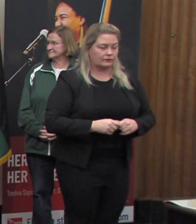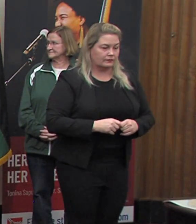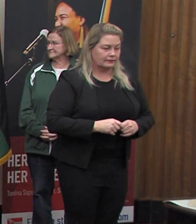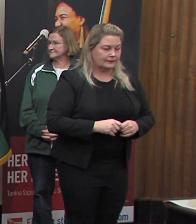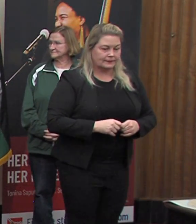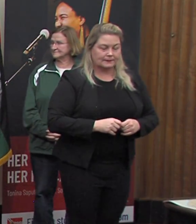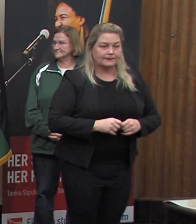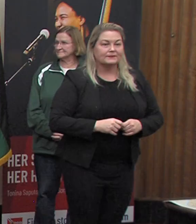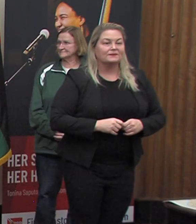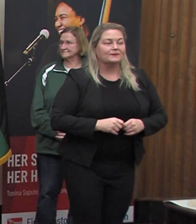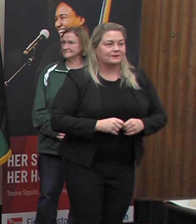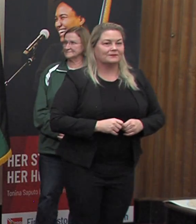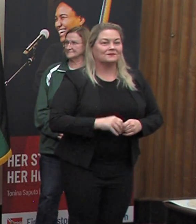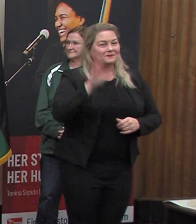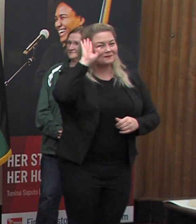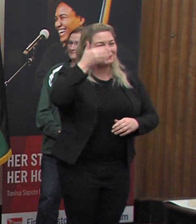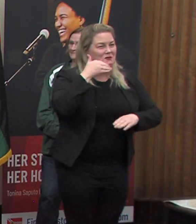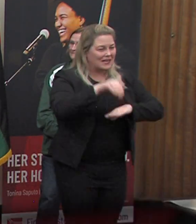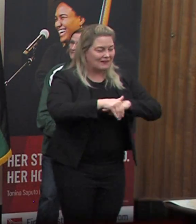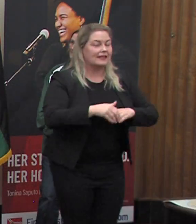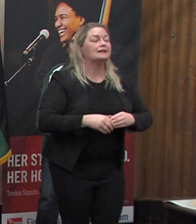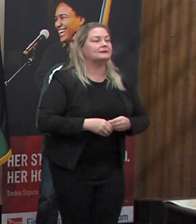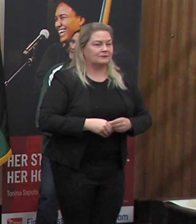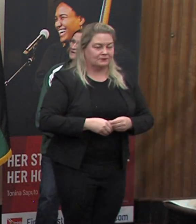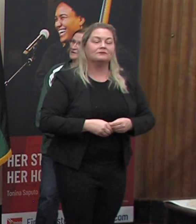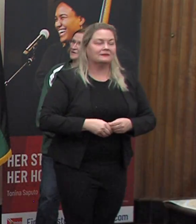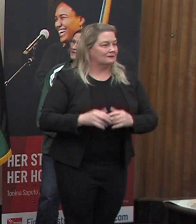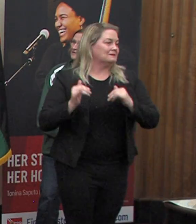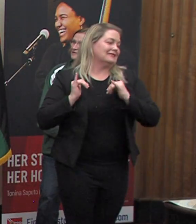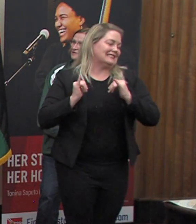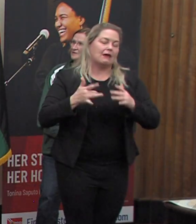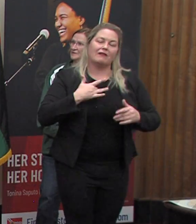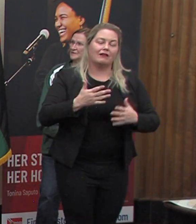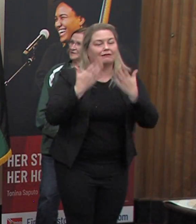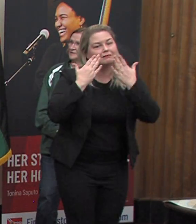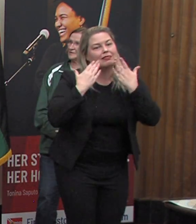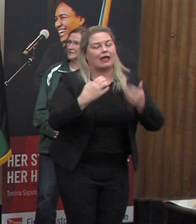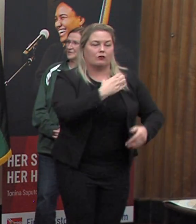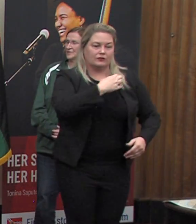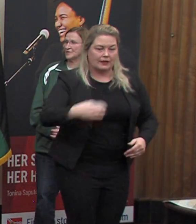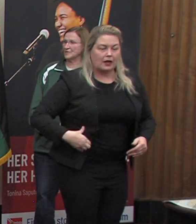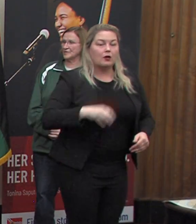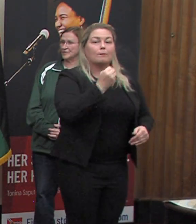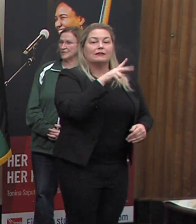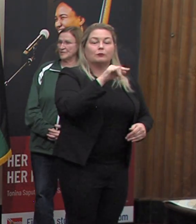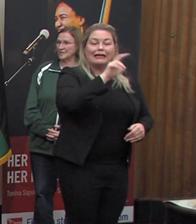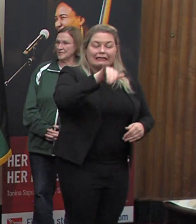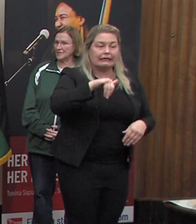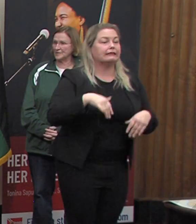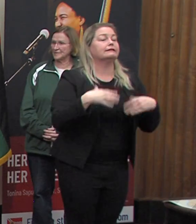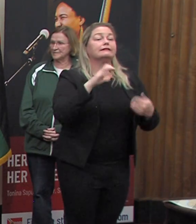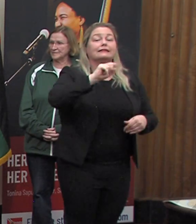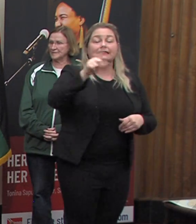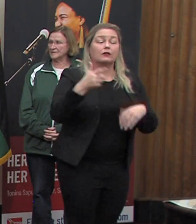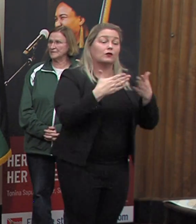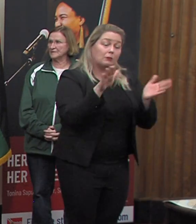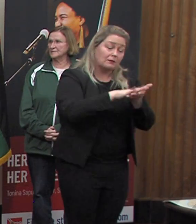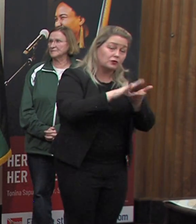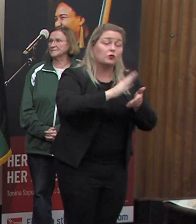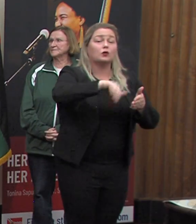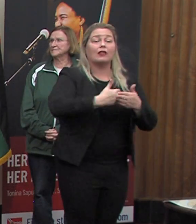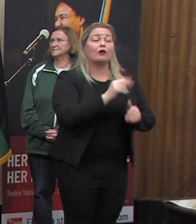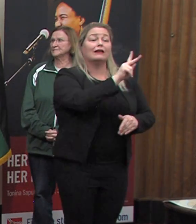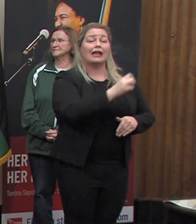Good evening. We too are thankful to the mayor, Mr. Pinkney, St. Louis Public School and all our K through 12